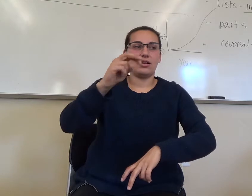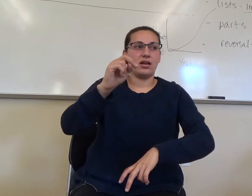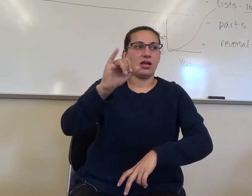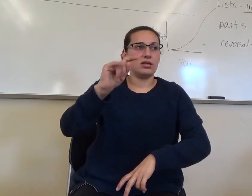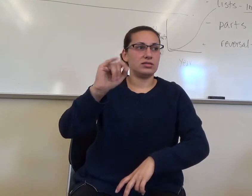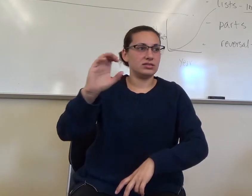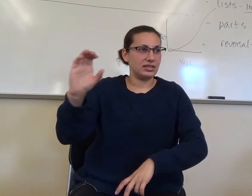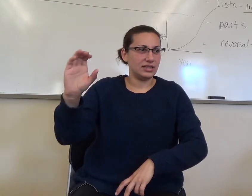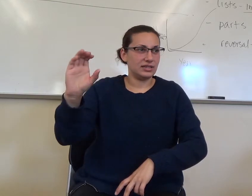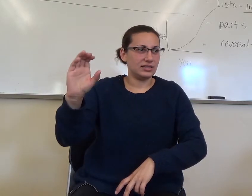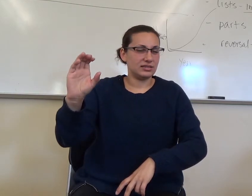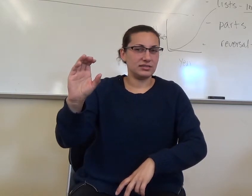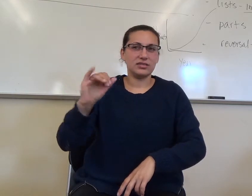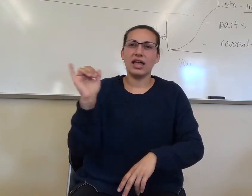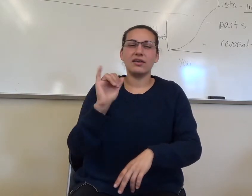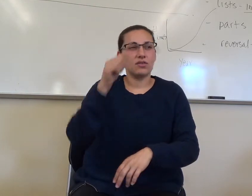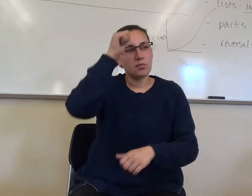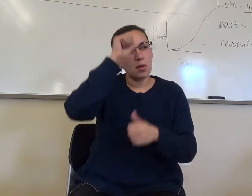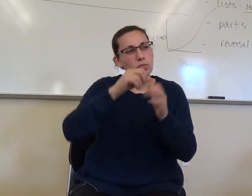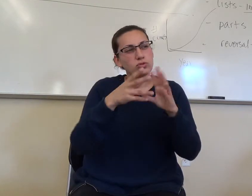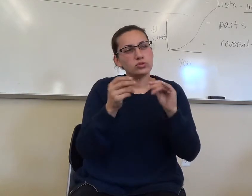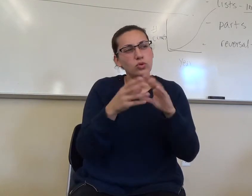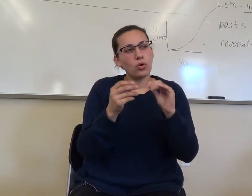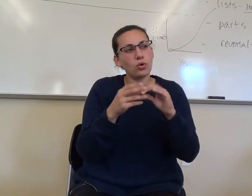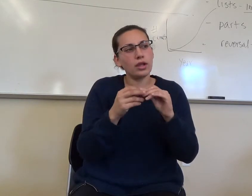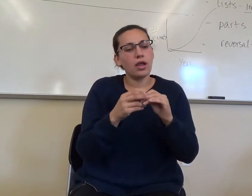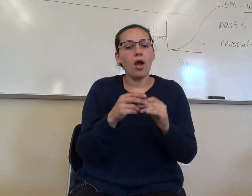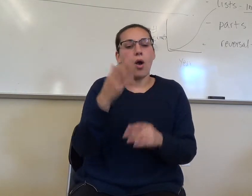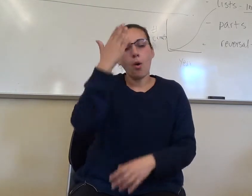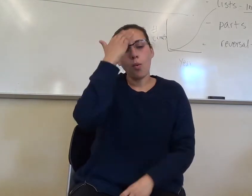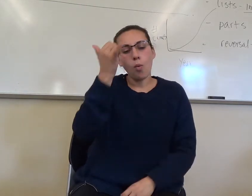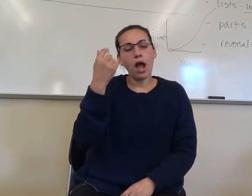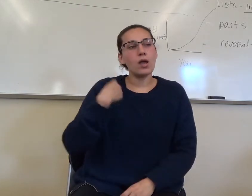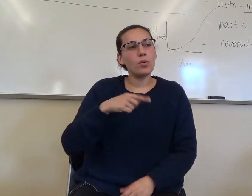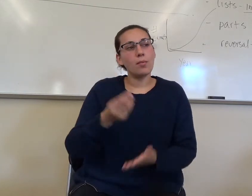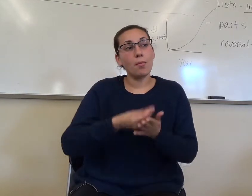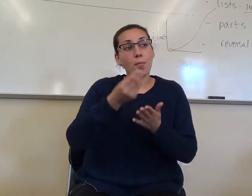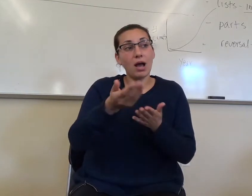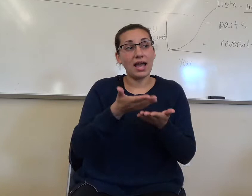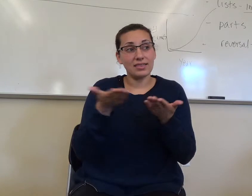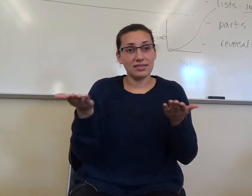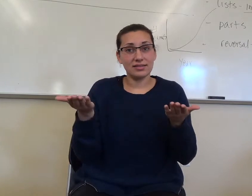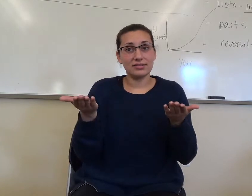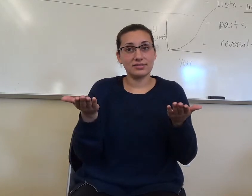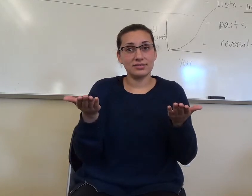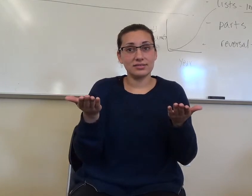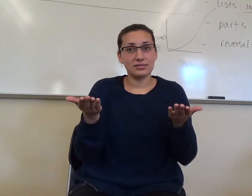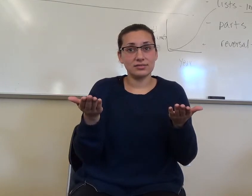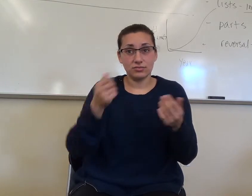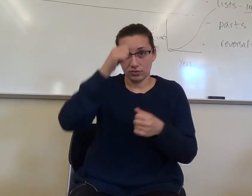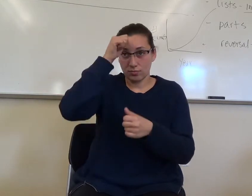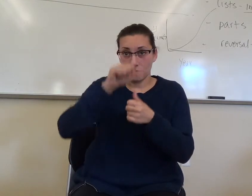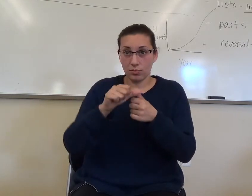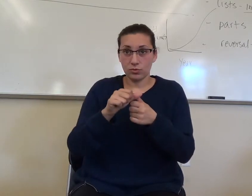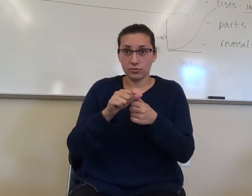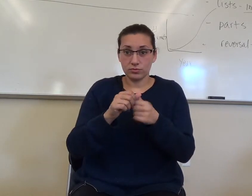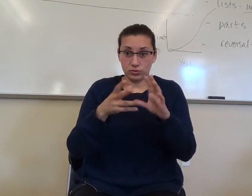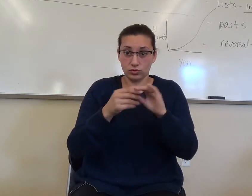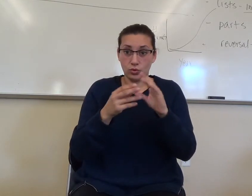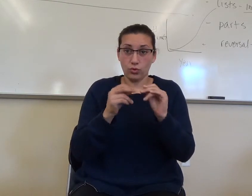buy things, okay? And one of the questions I asked you, if you get that out now and look